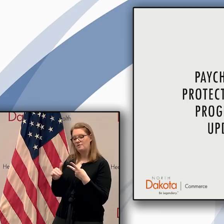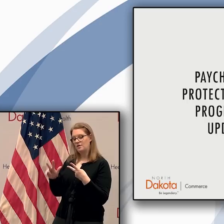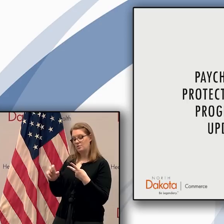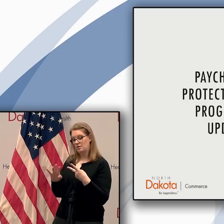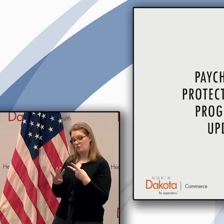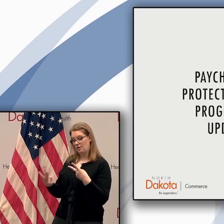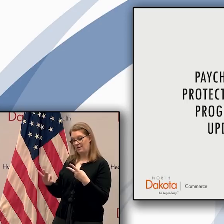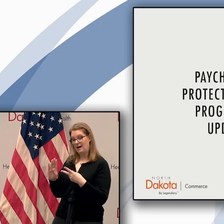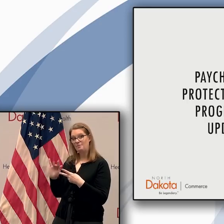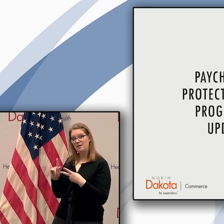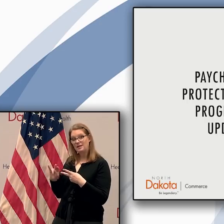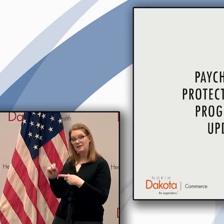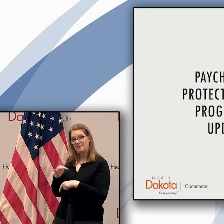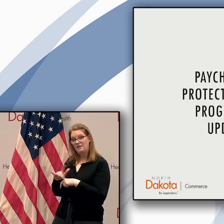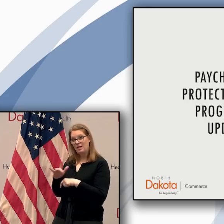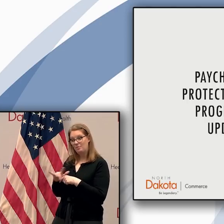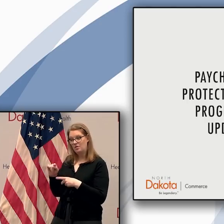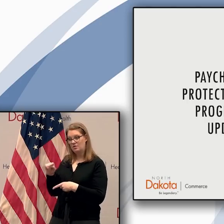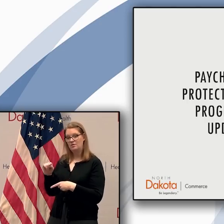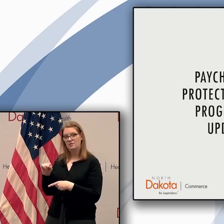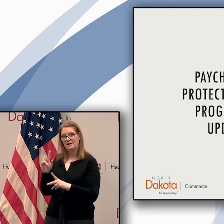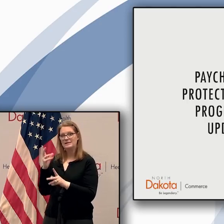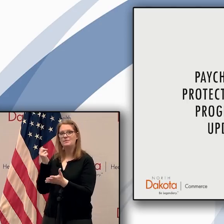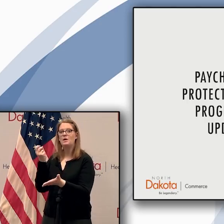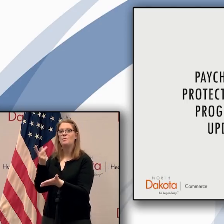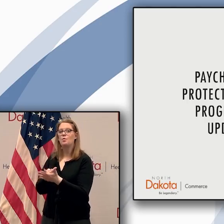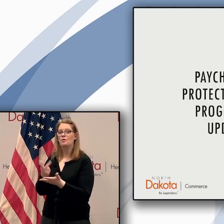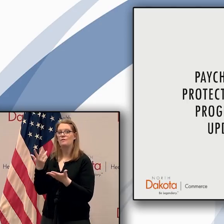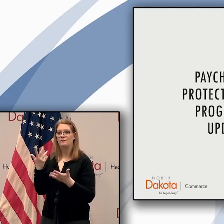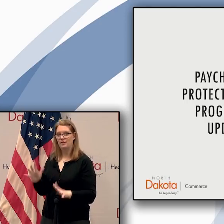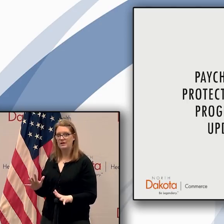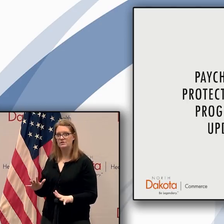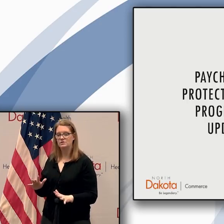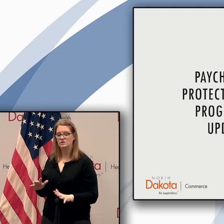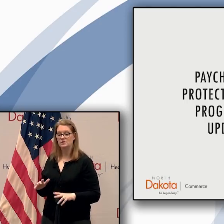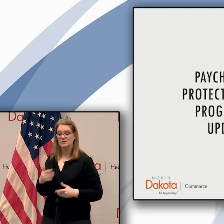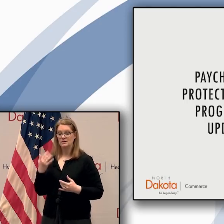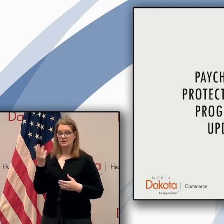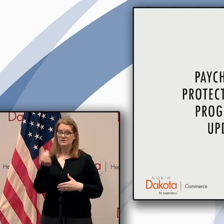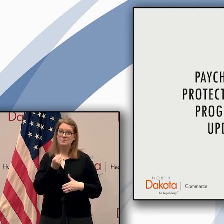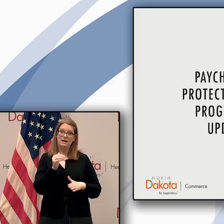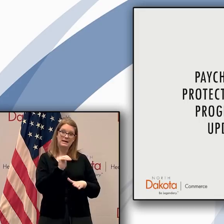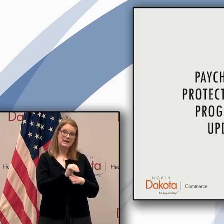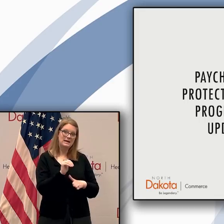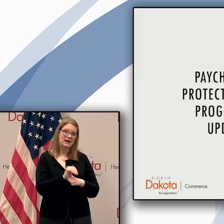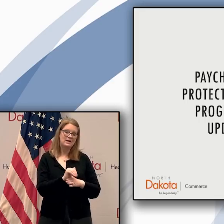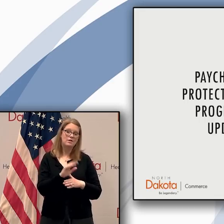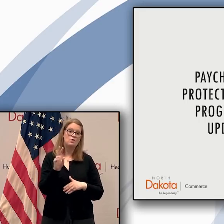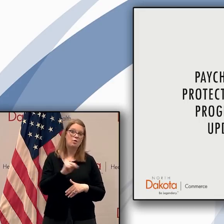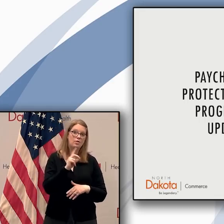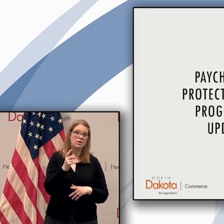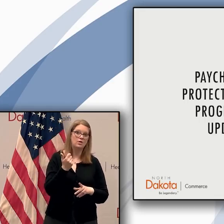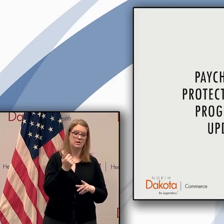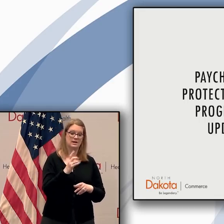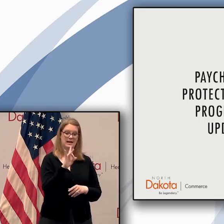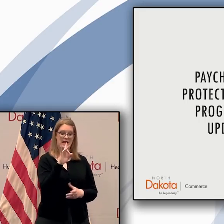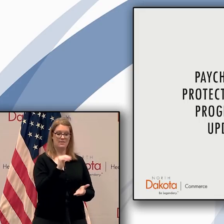billion available for these loans has been approved. As of Monday evening, North Dakota had issued